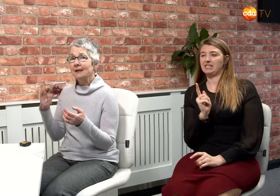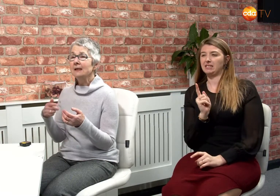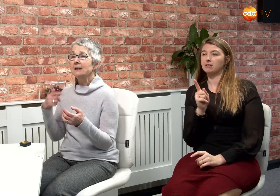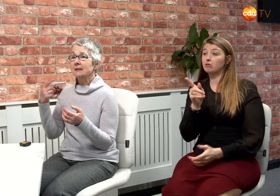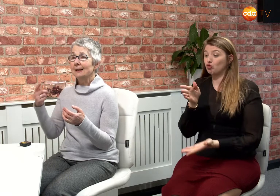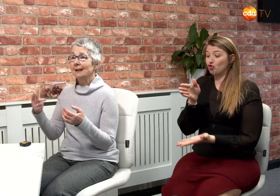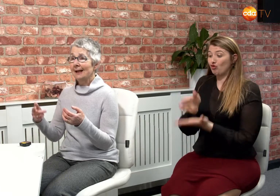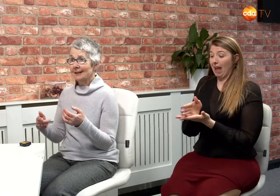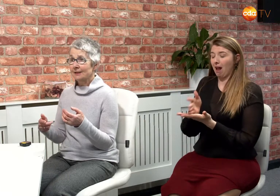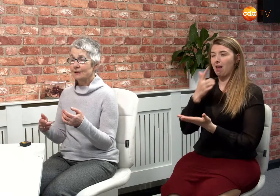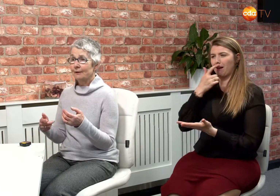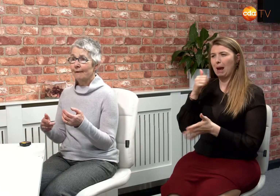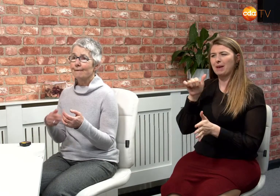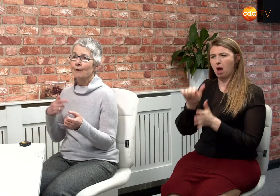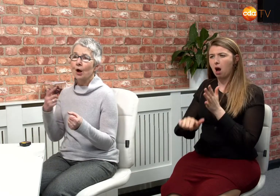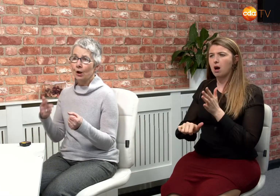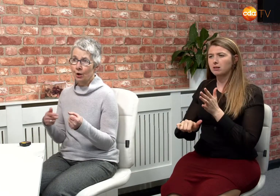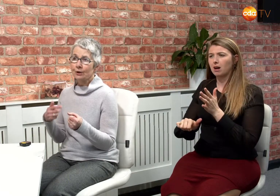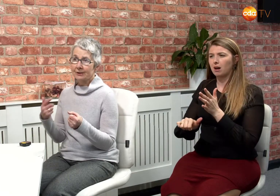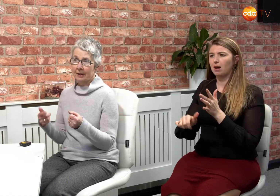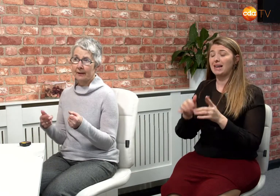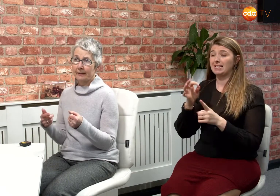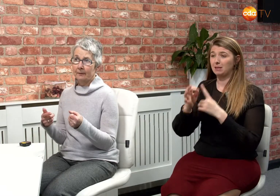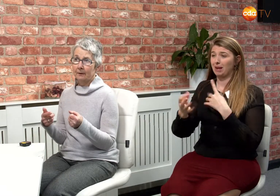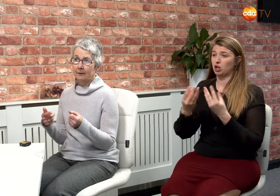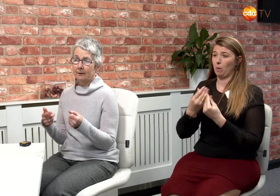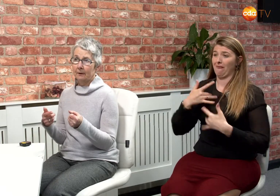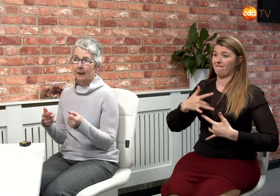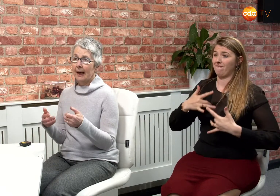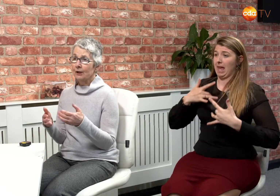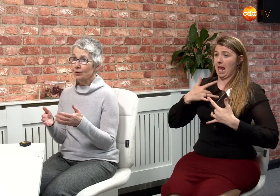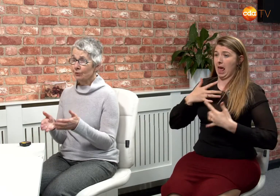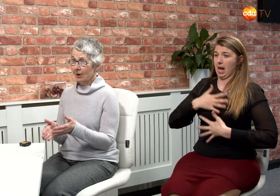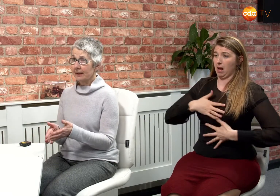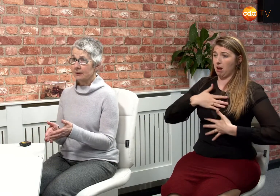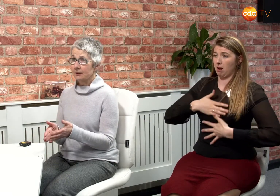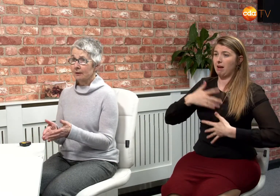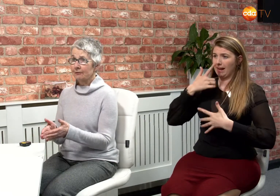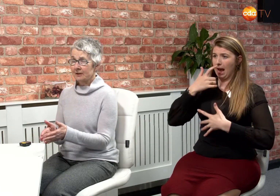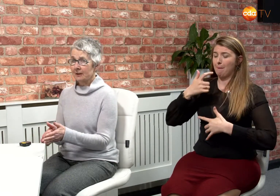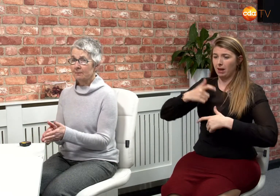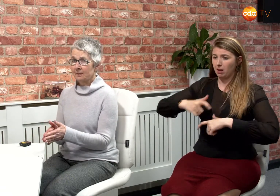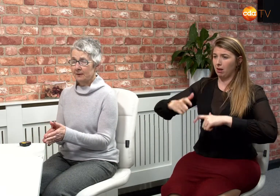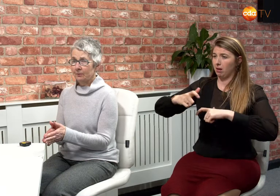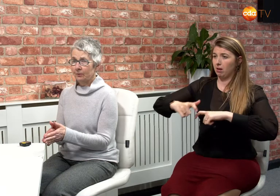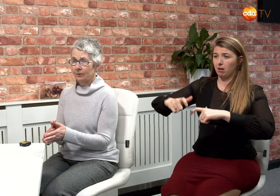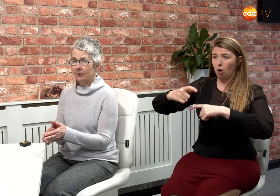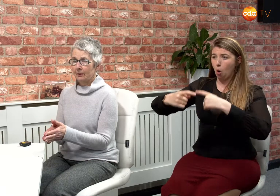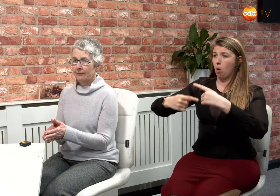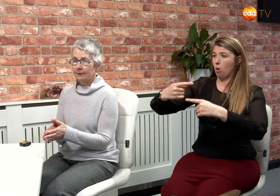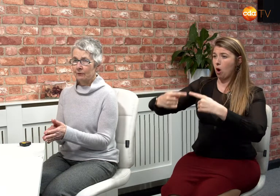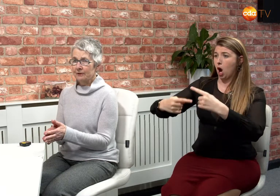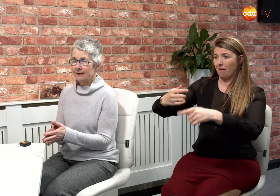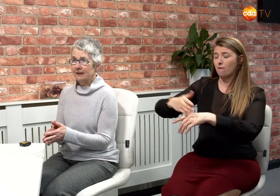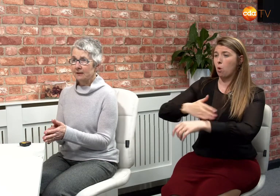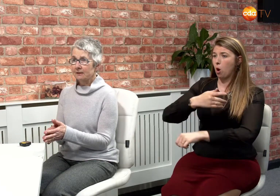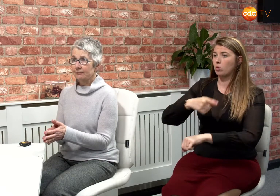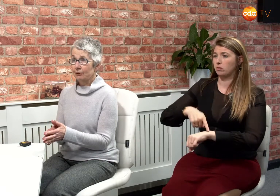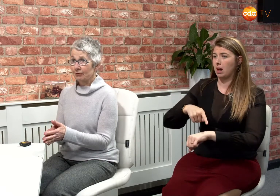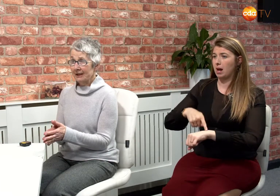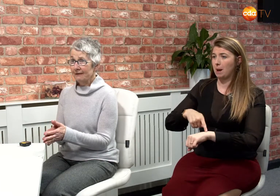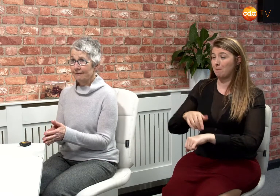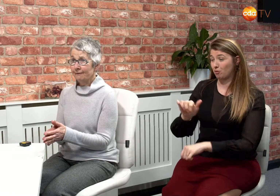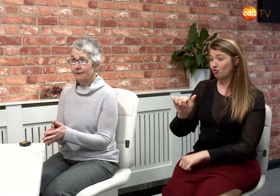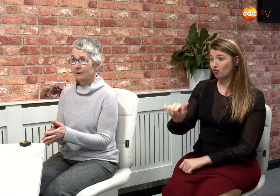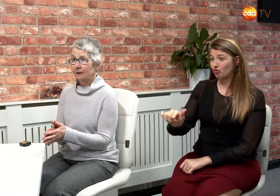And the feelings can last for a long time. And you're right, for some people, those feelings